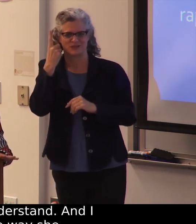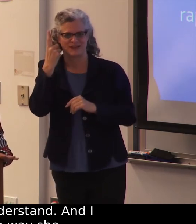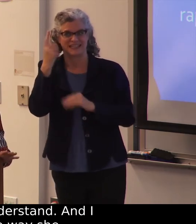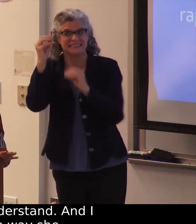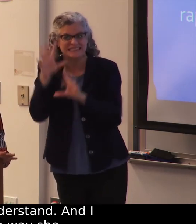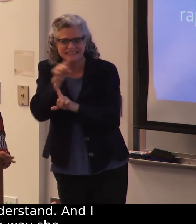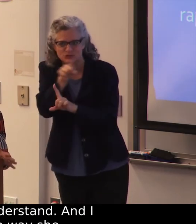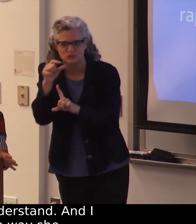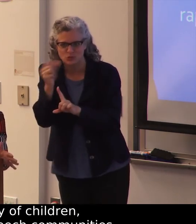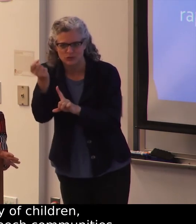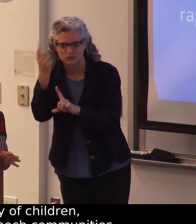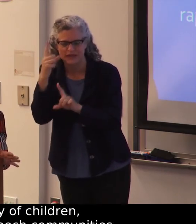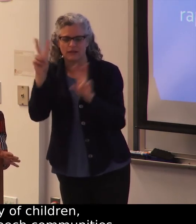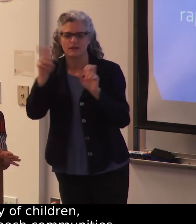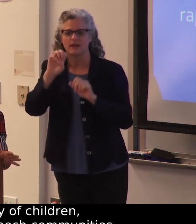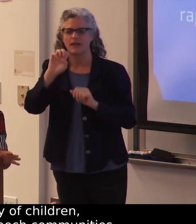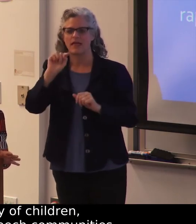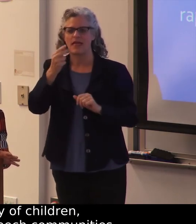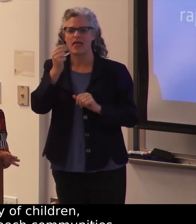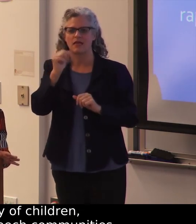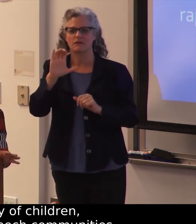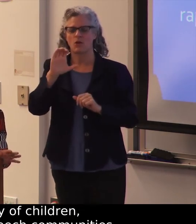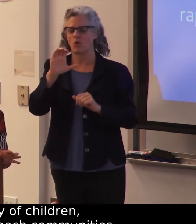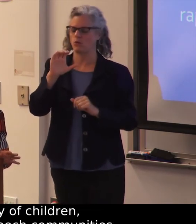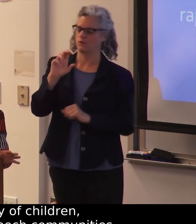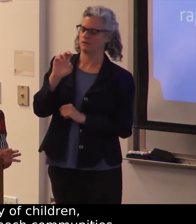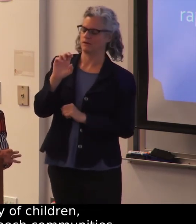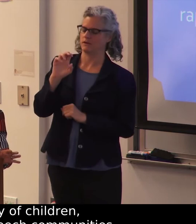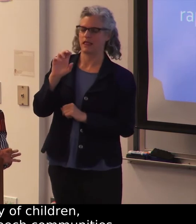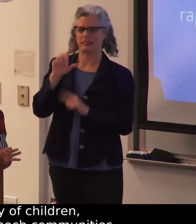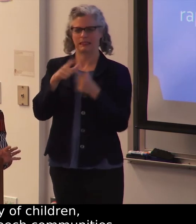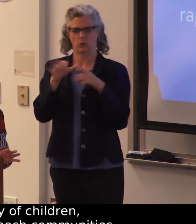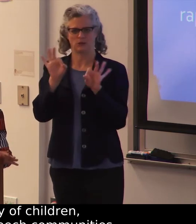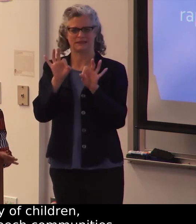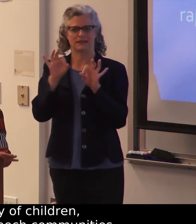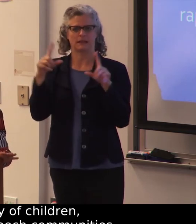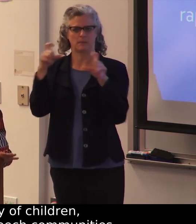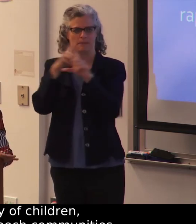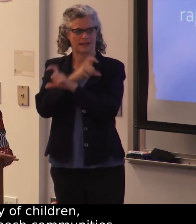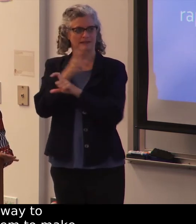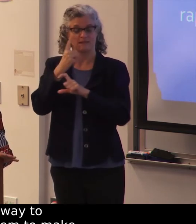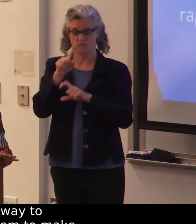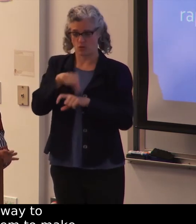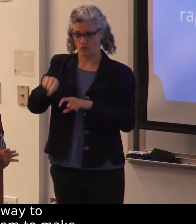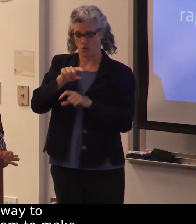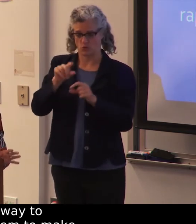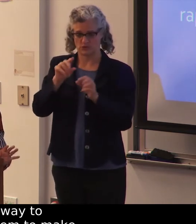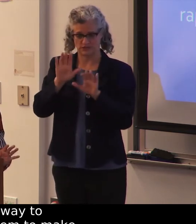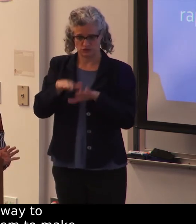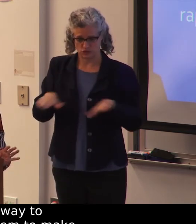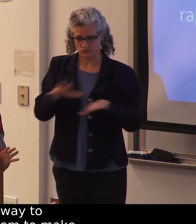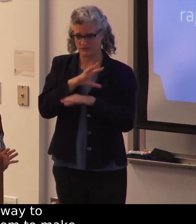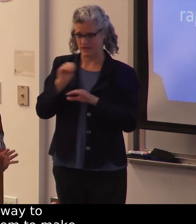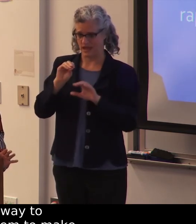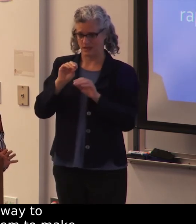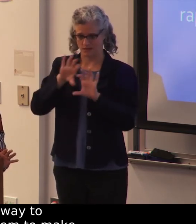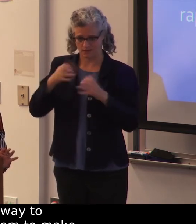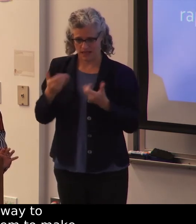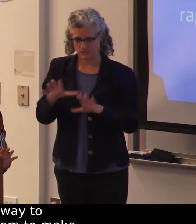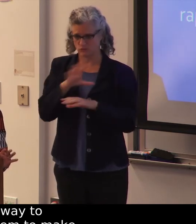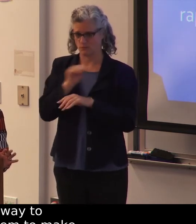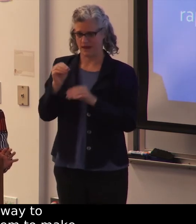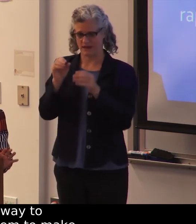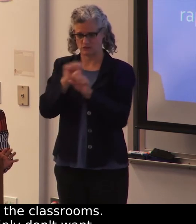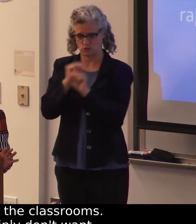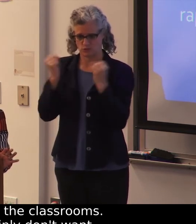put it, the ethno-linguistic complexity of children, classroom, speech communities, and society in a way to enable them